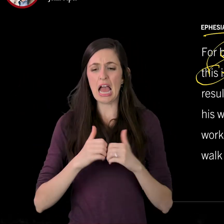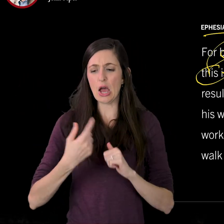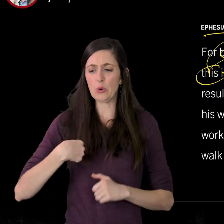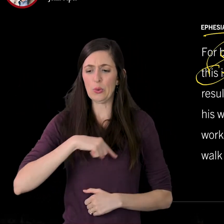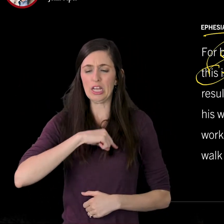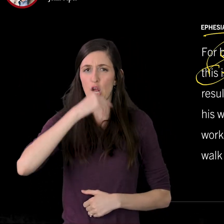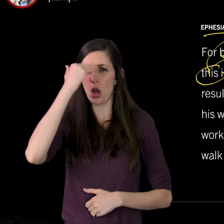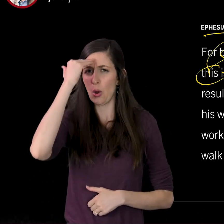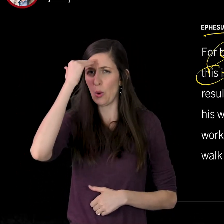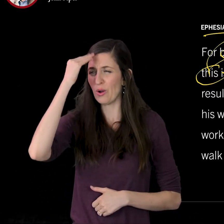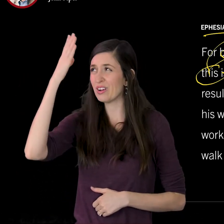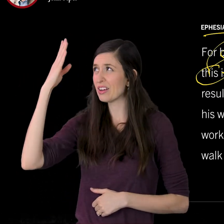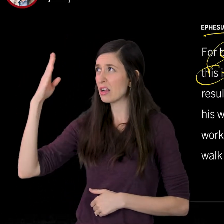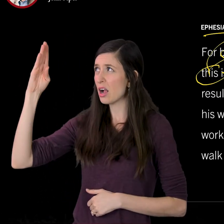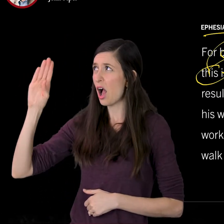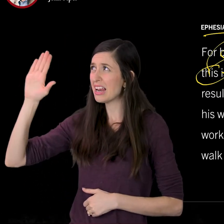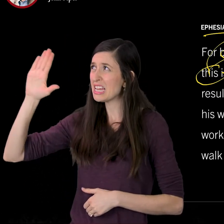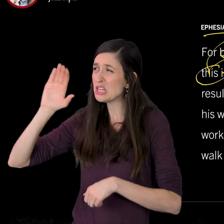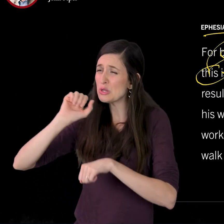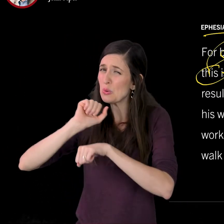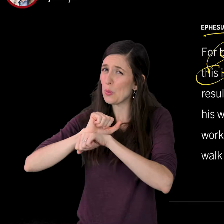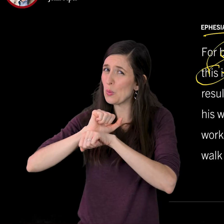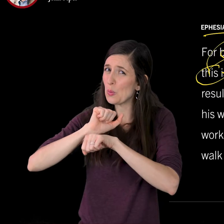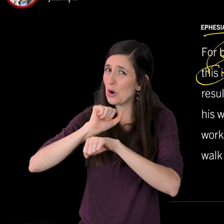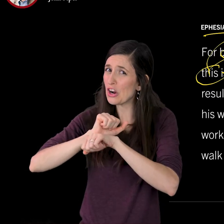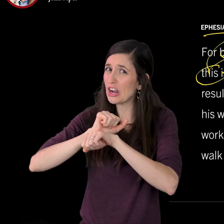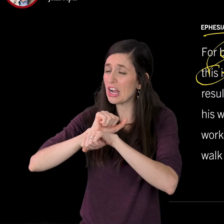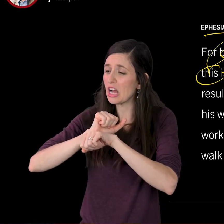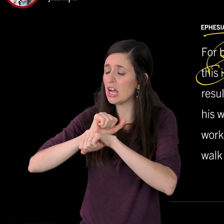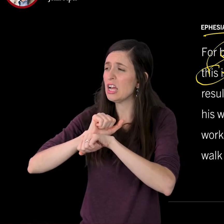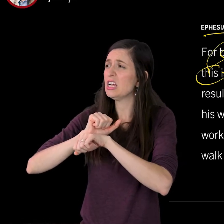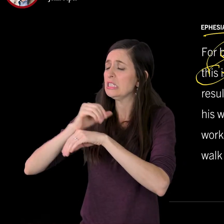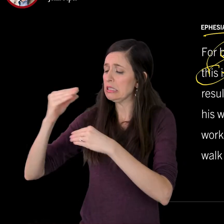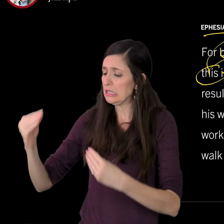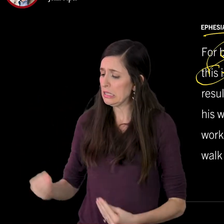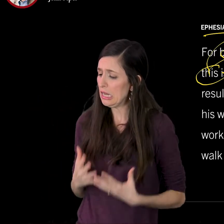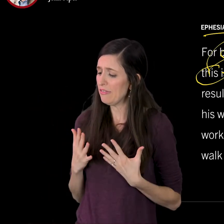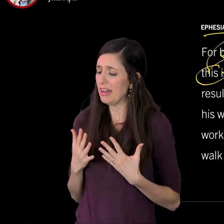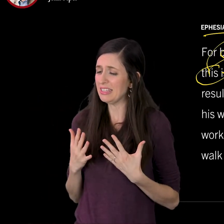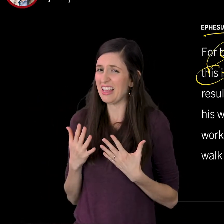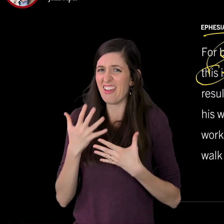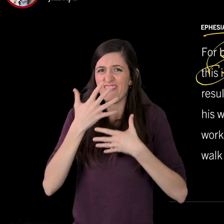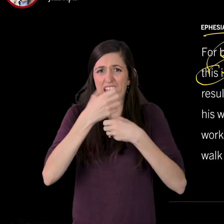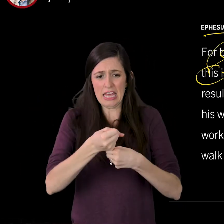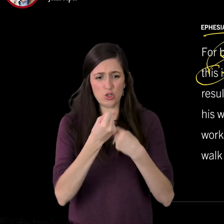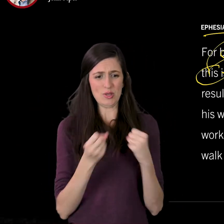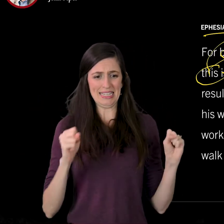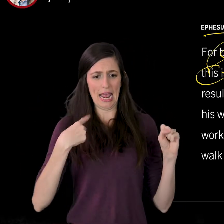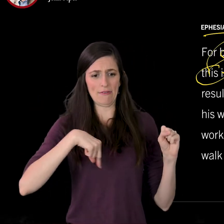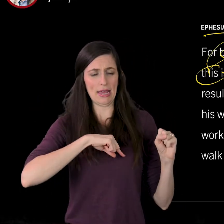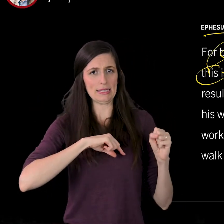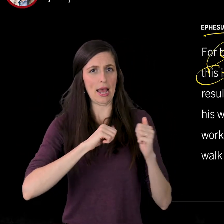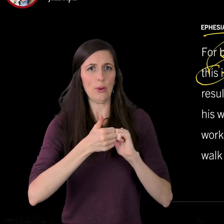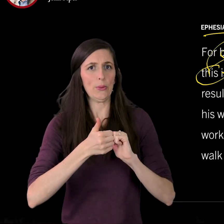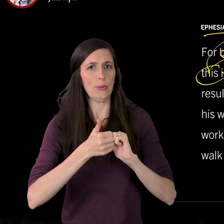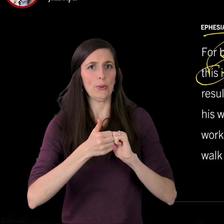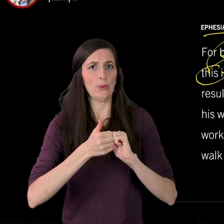ground for how we know it's God's work by a gift to grant us faith to save us.